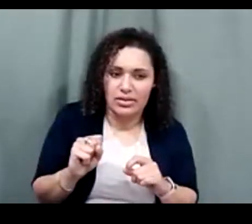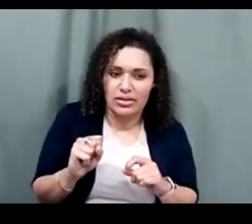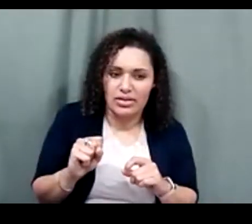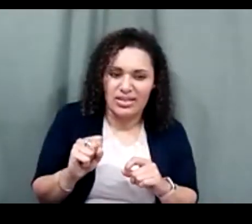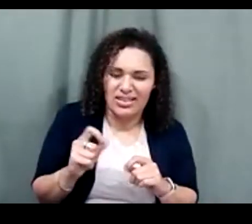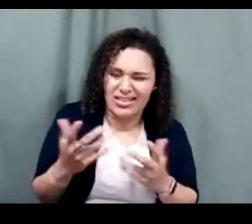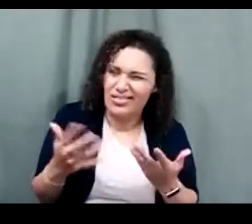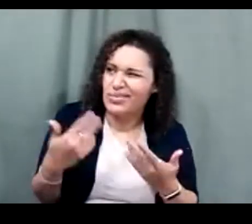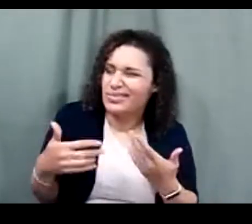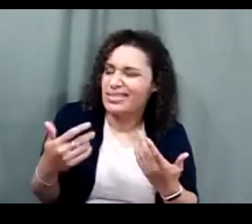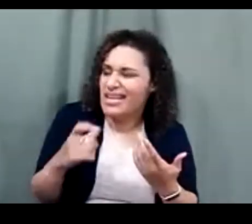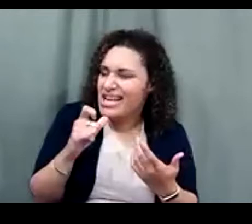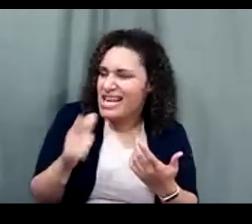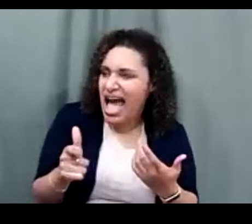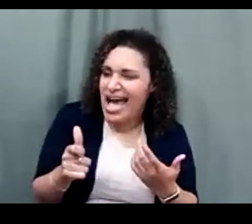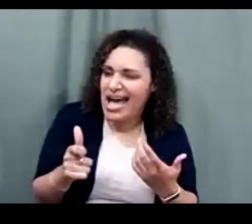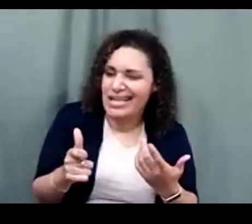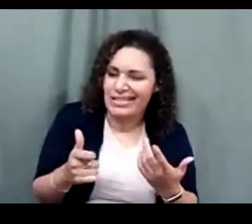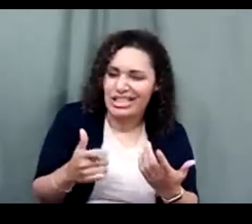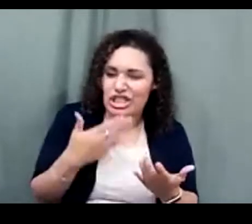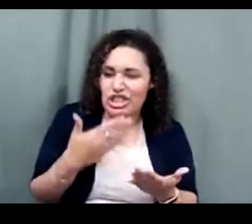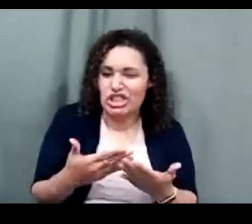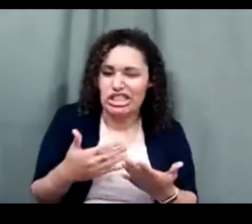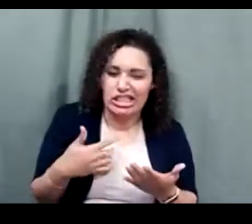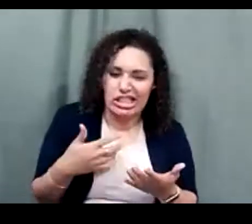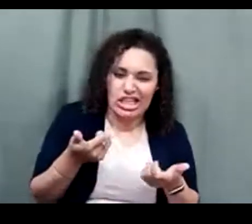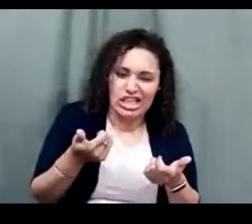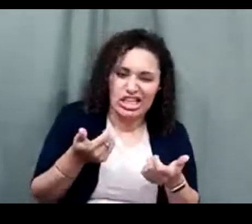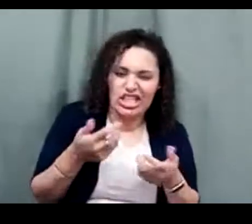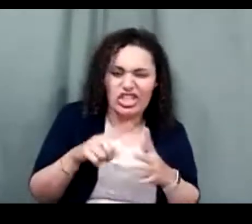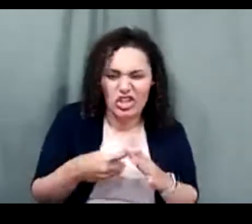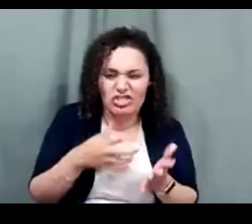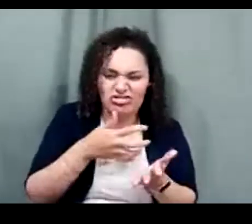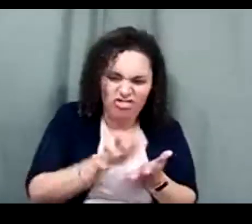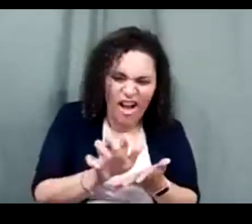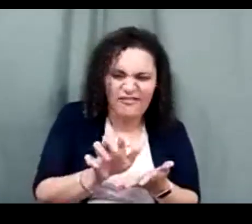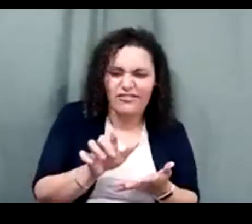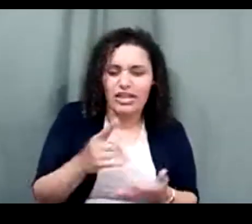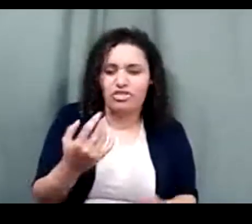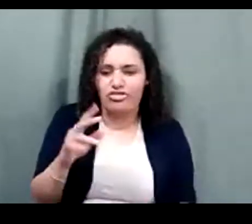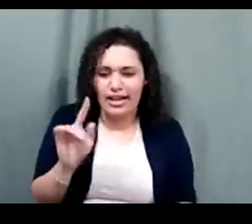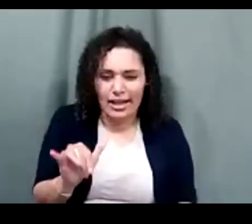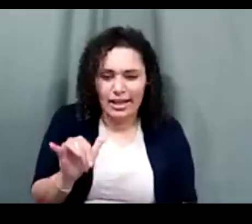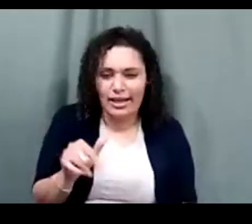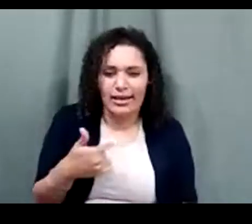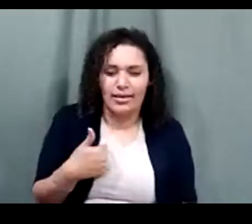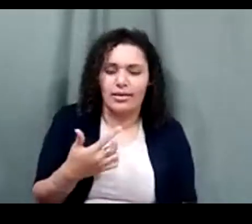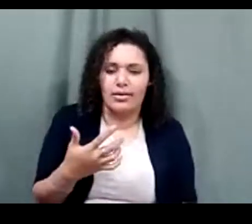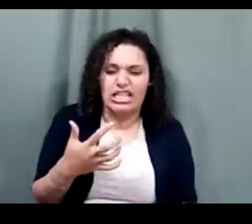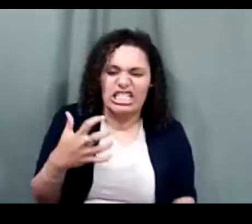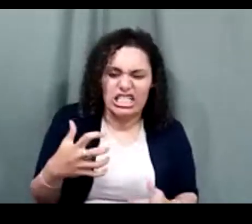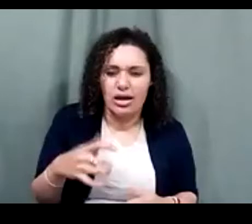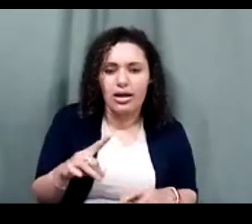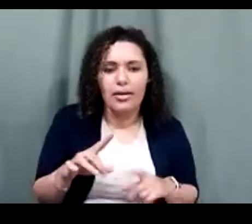unpleasant. What's the euphemism? They start to get rough. They start to get really rough and gritty and kind of tough. So